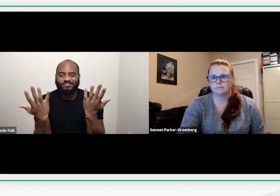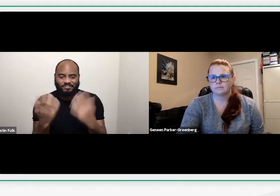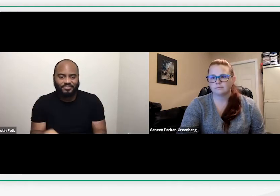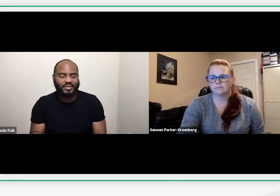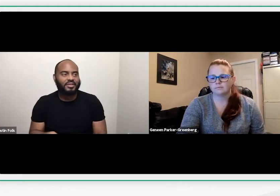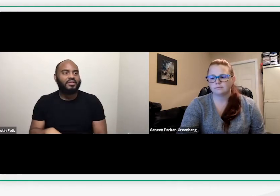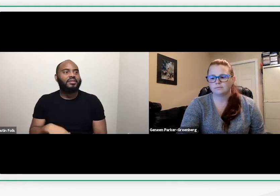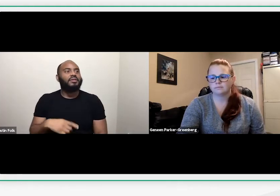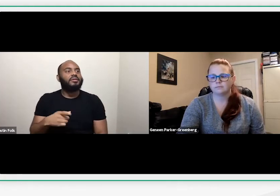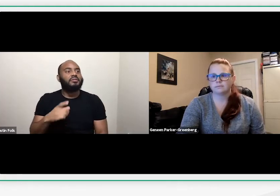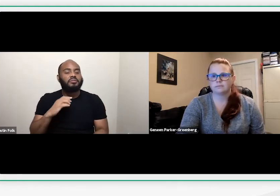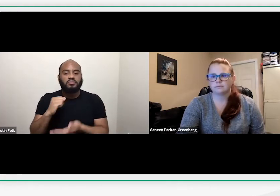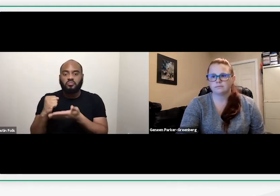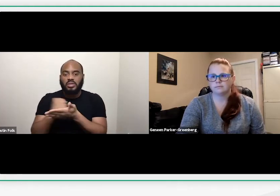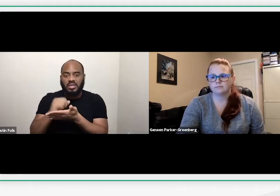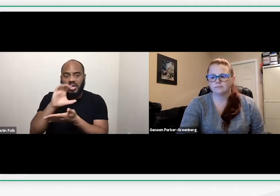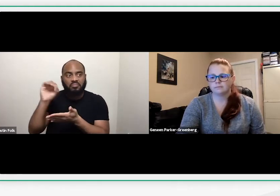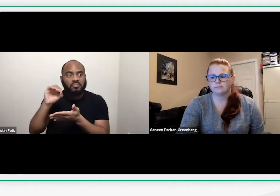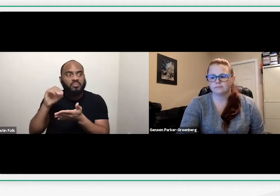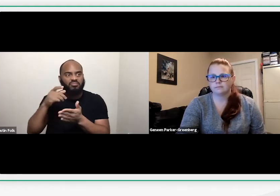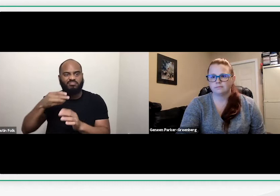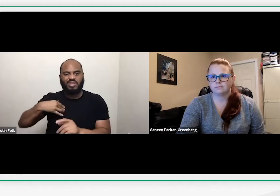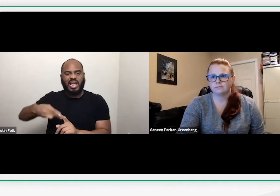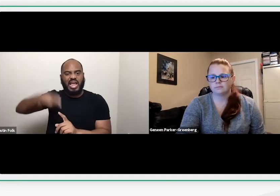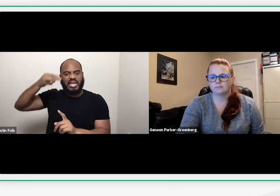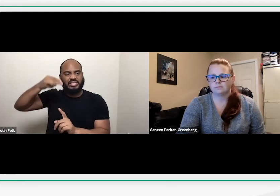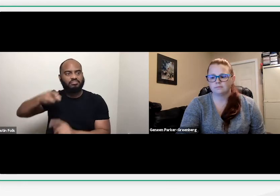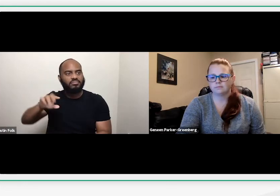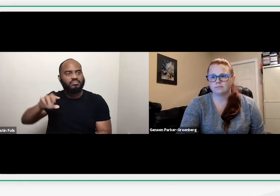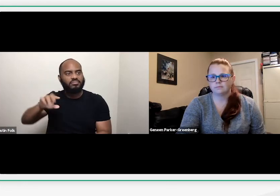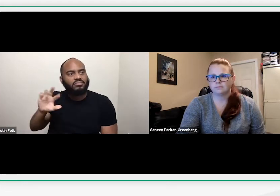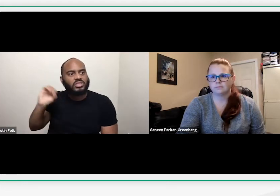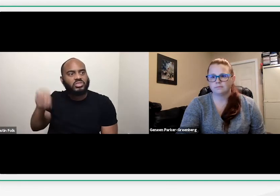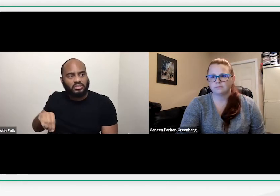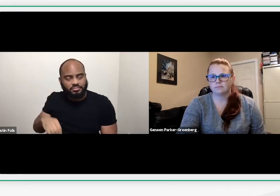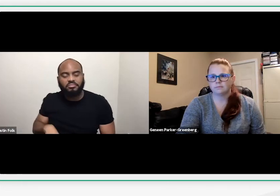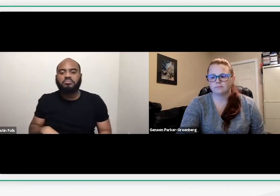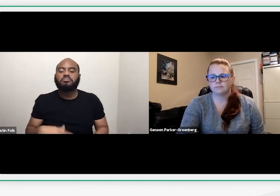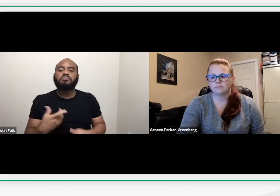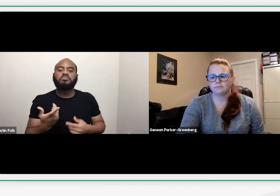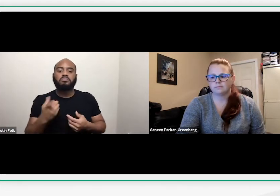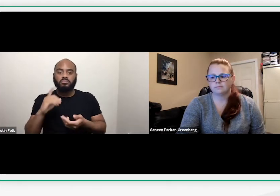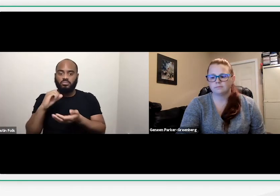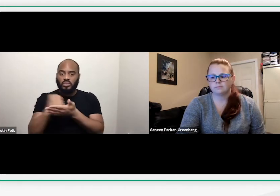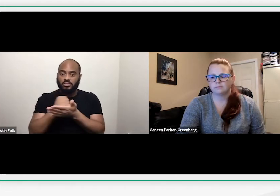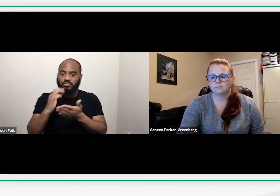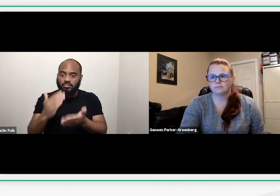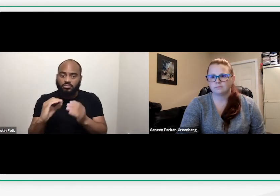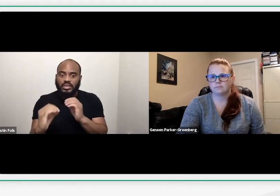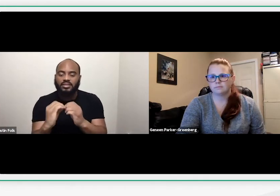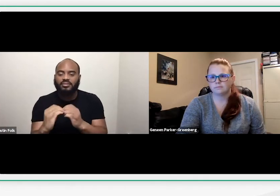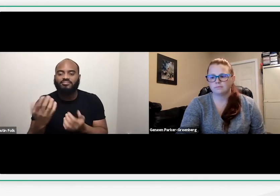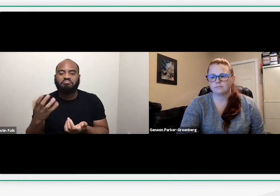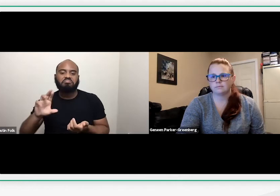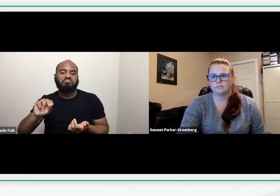Banks will not help in that department. They're completely hands off there. Credit repair companies, or credit card companies, has a